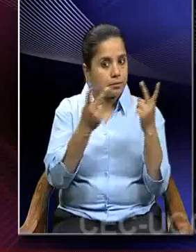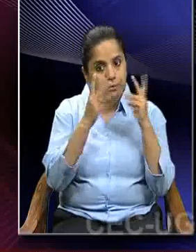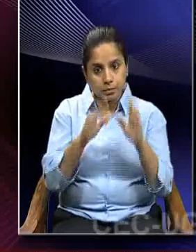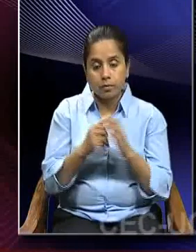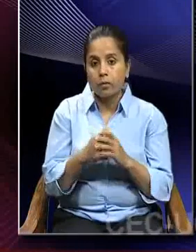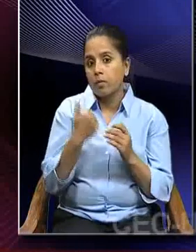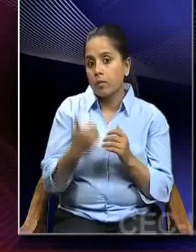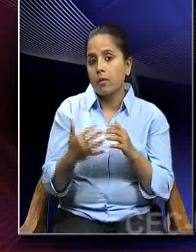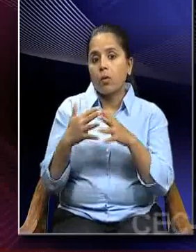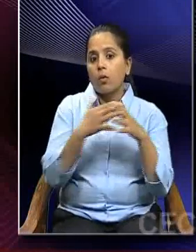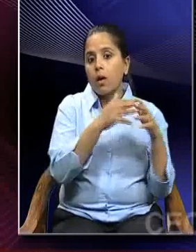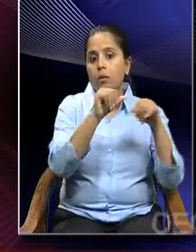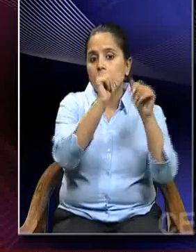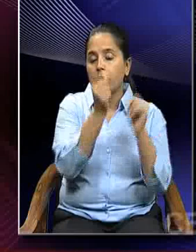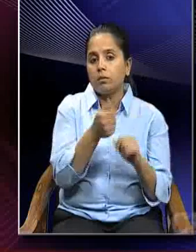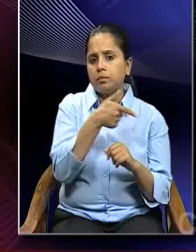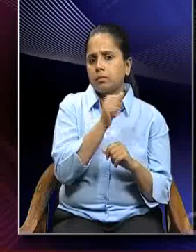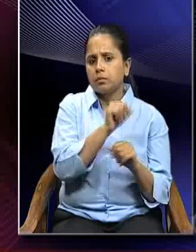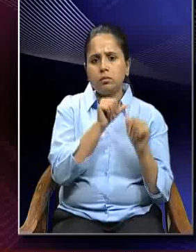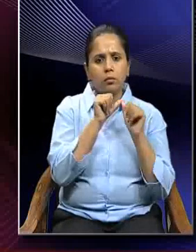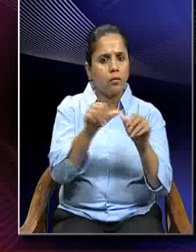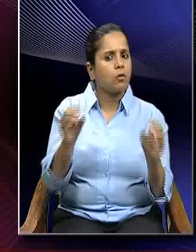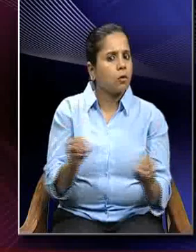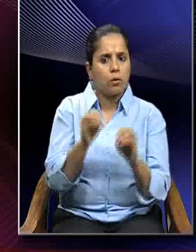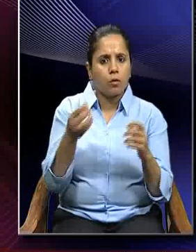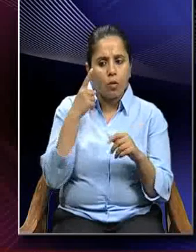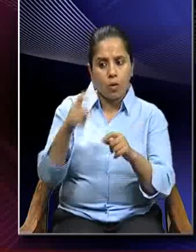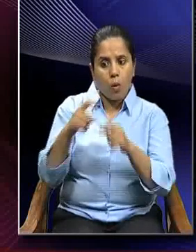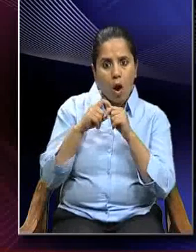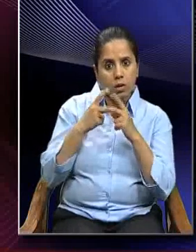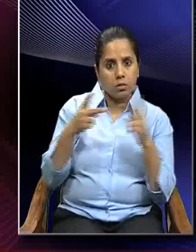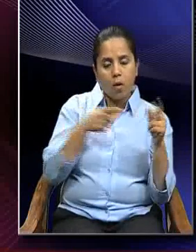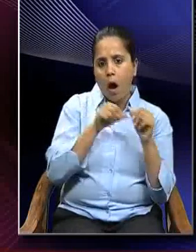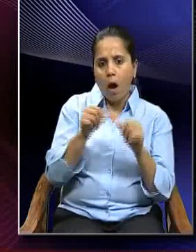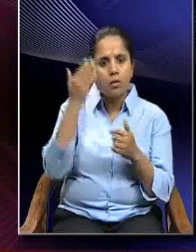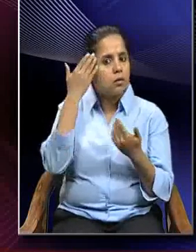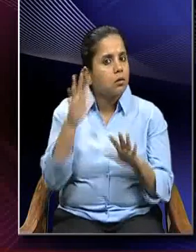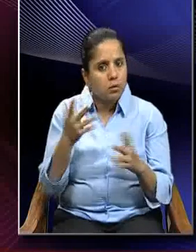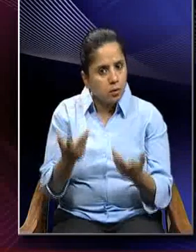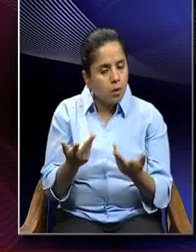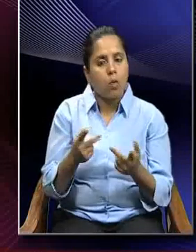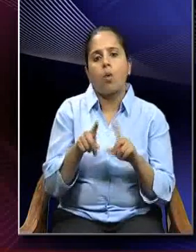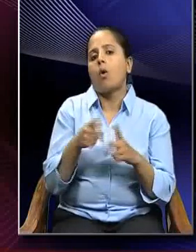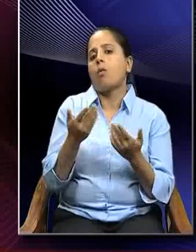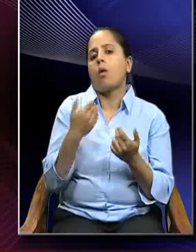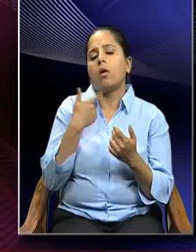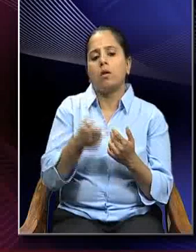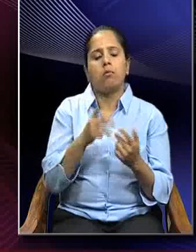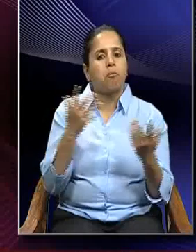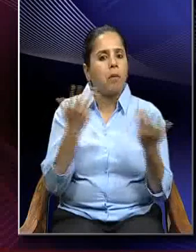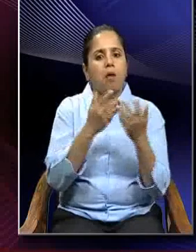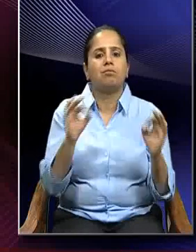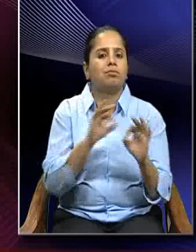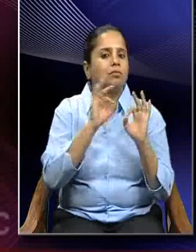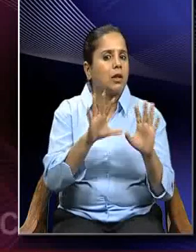Western models, they don't have any answer to these questions, or you can say we don't find them adequate